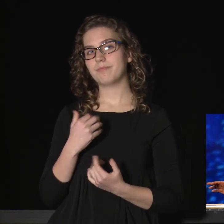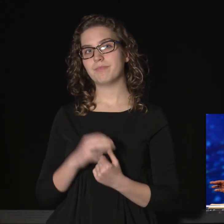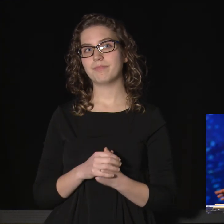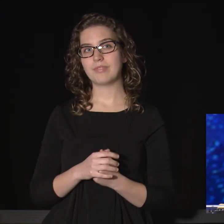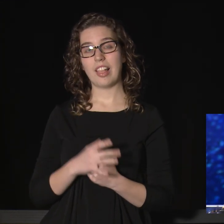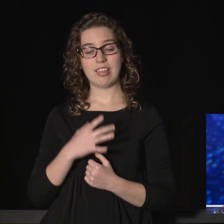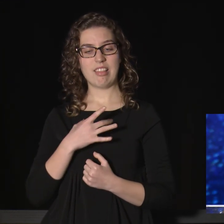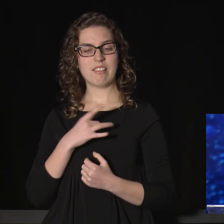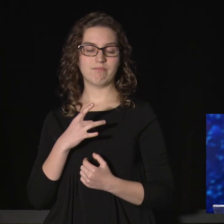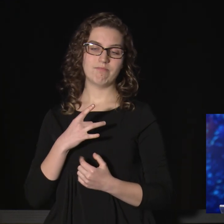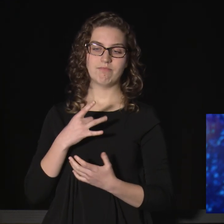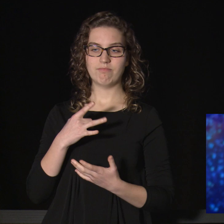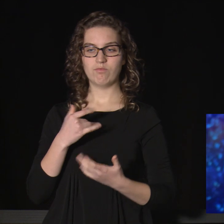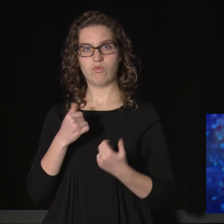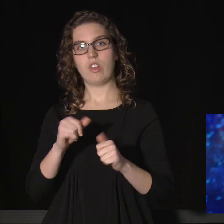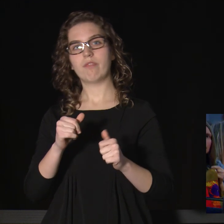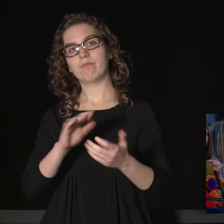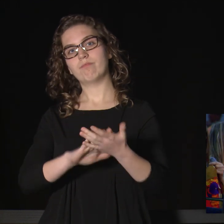cooking.